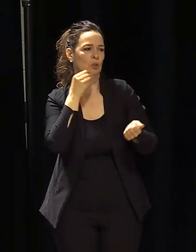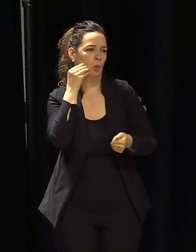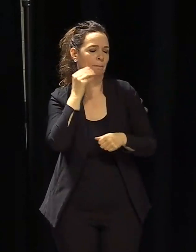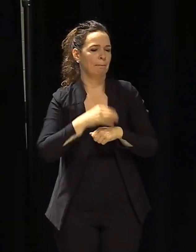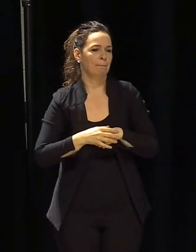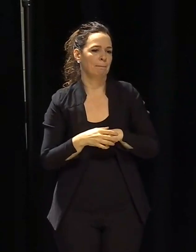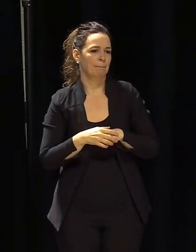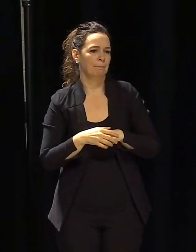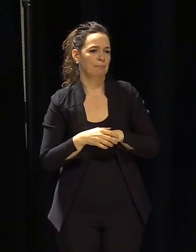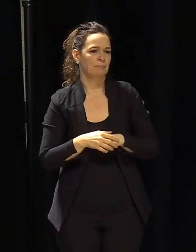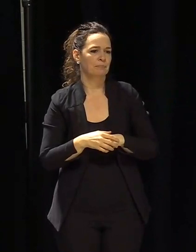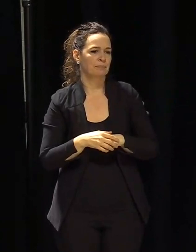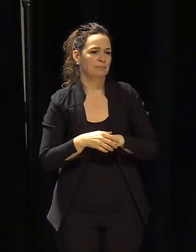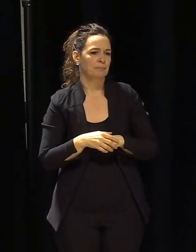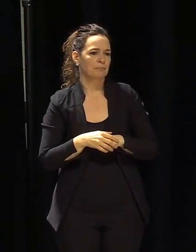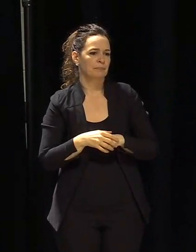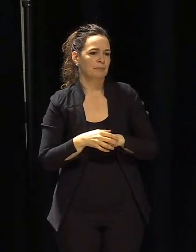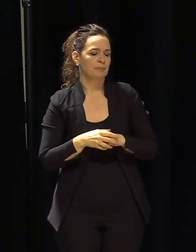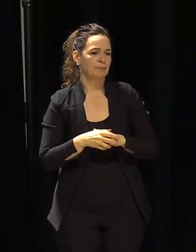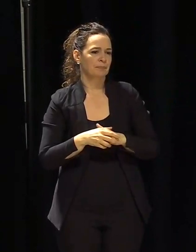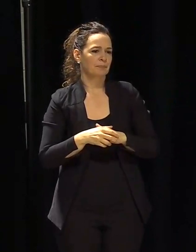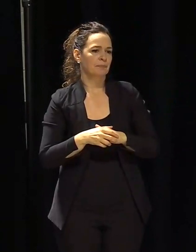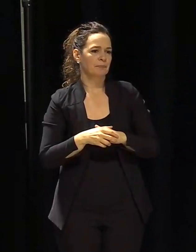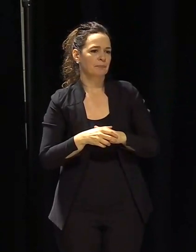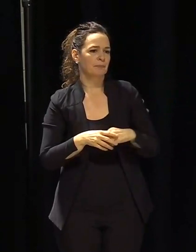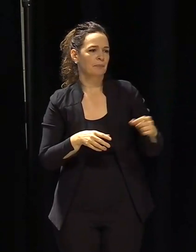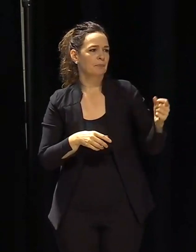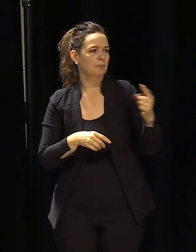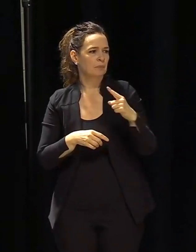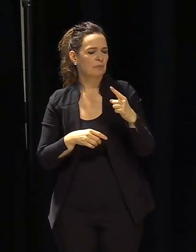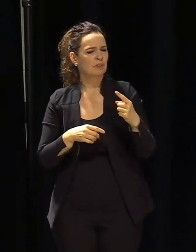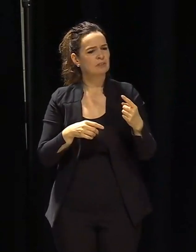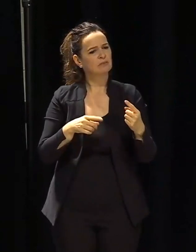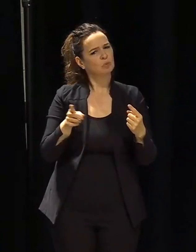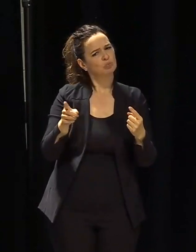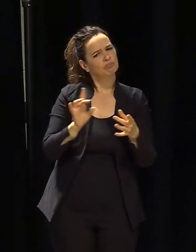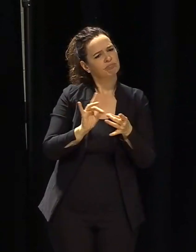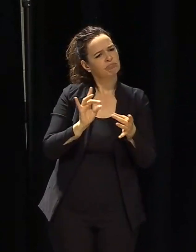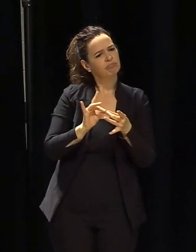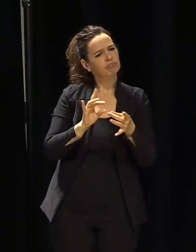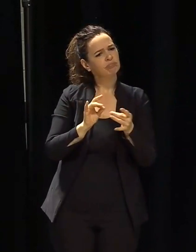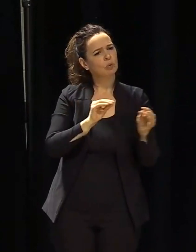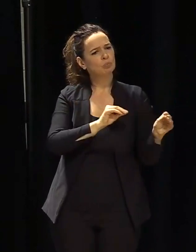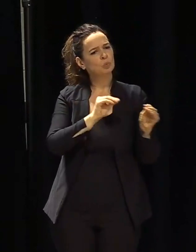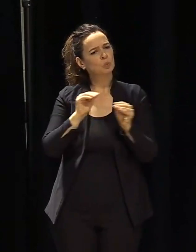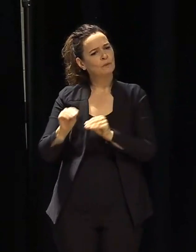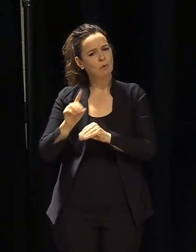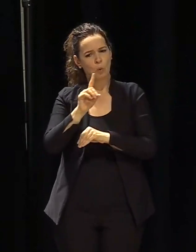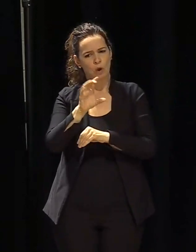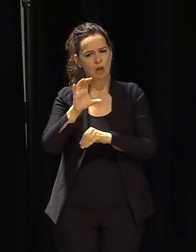You mentioned moving 100 county employees into doing case investigations? Yep.